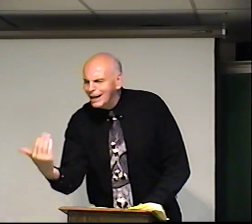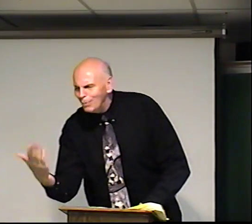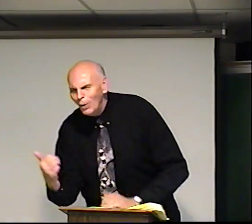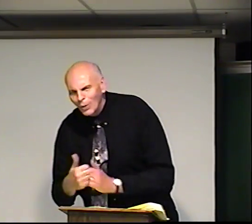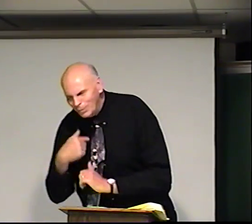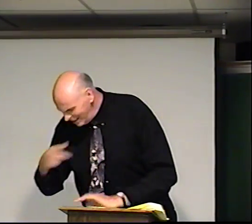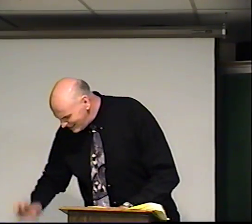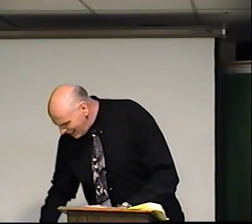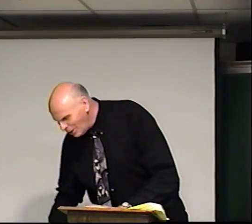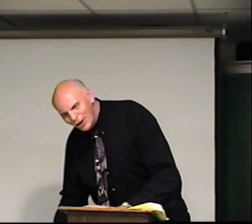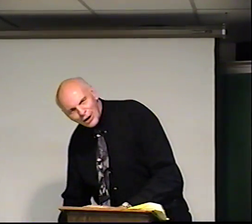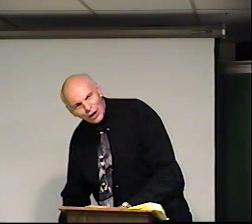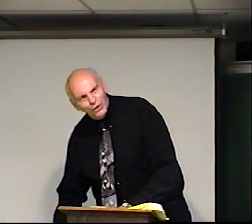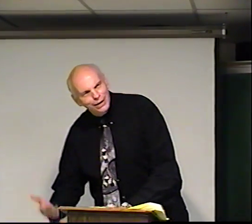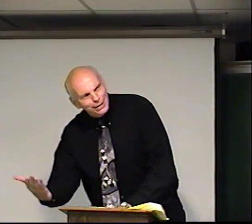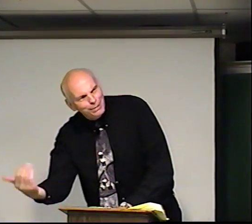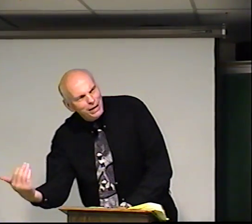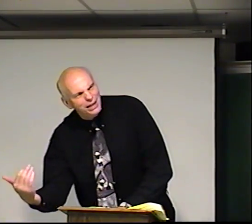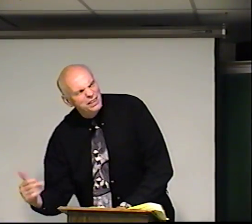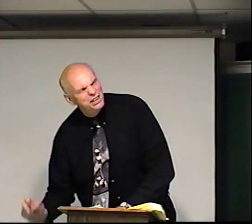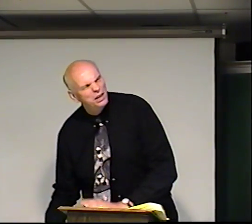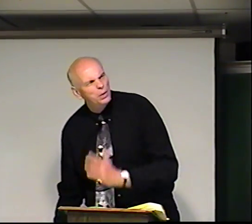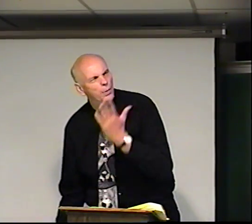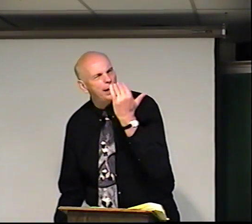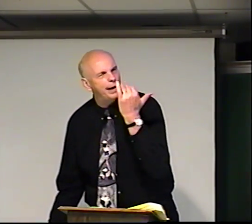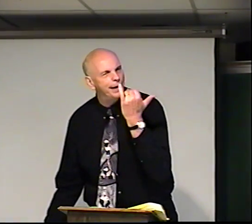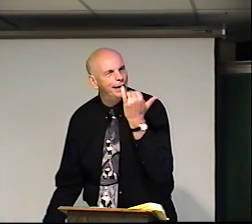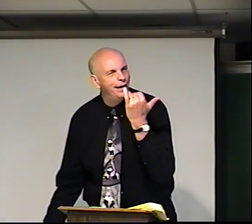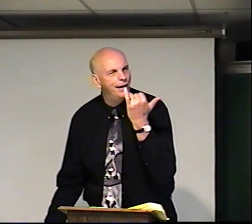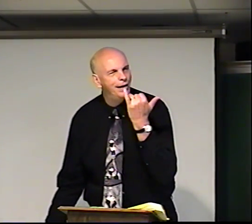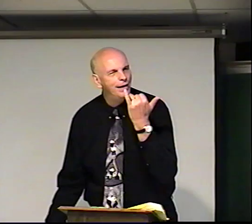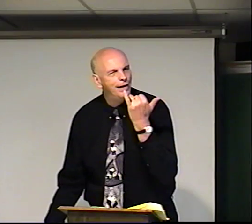Him would be sit here. Come in. Why?